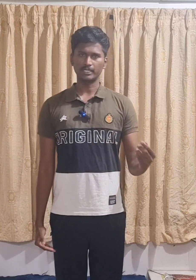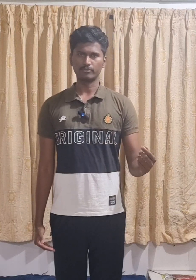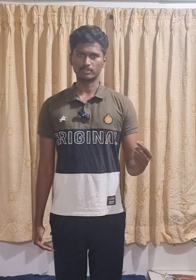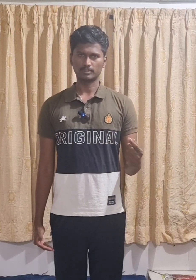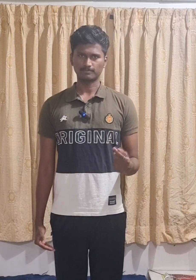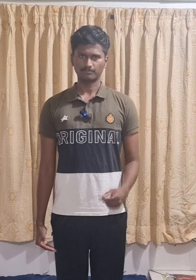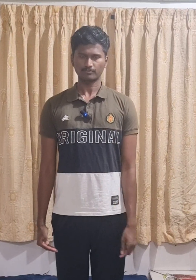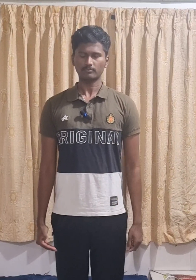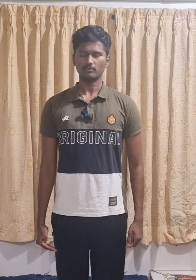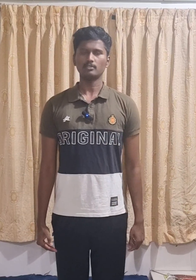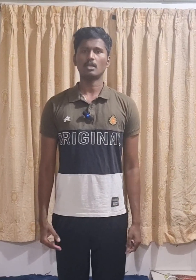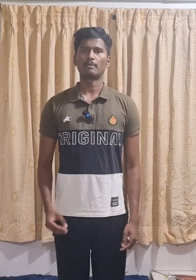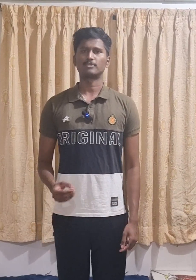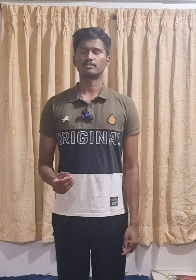user. Abstraction